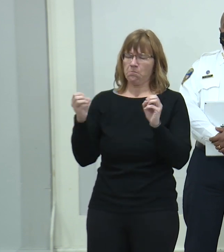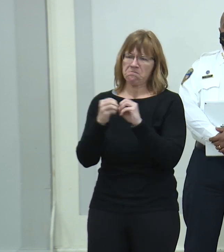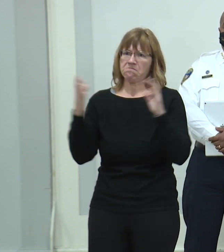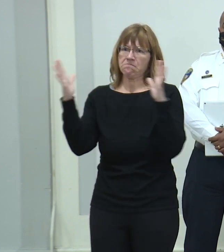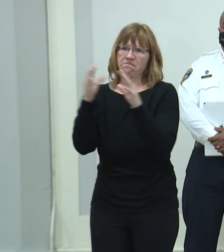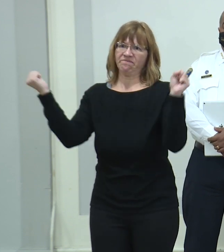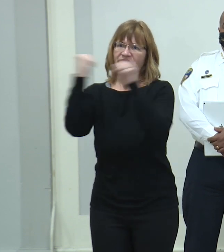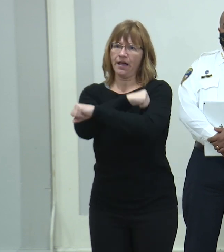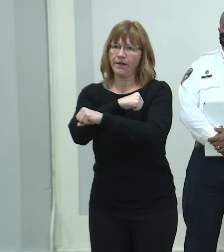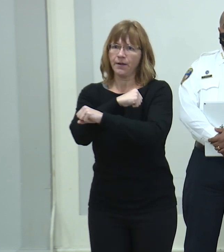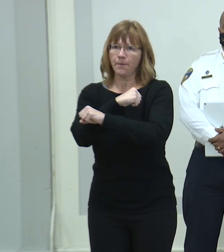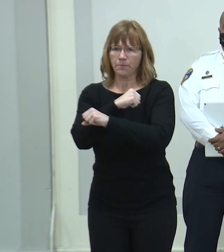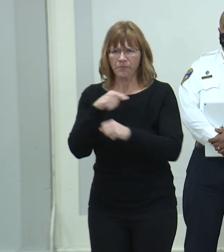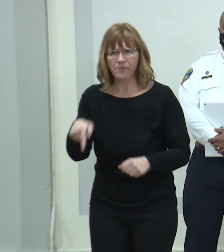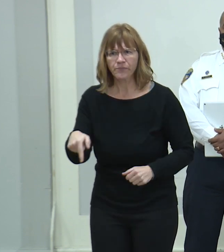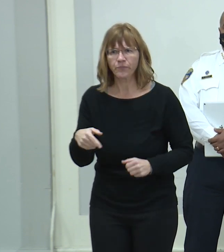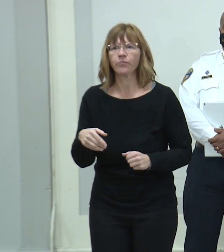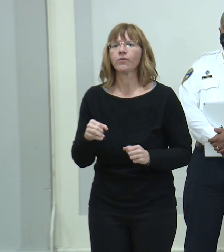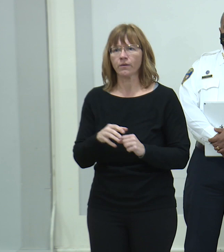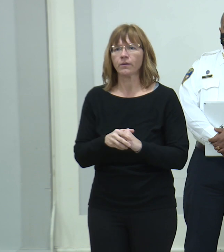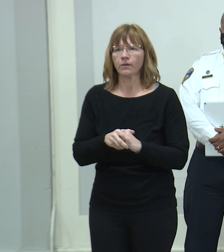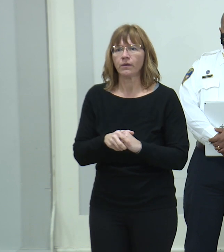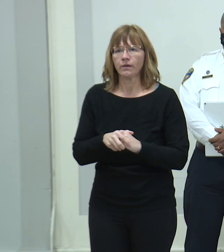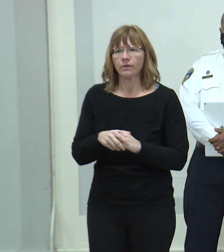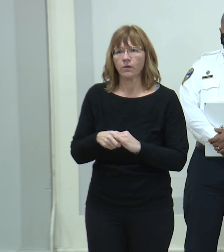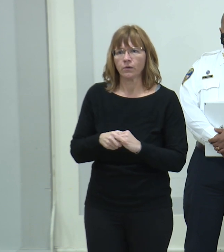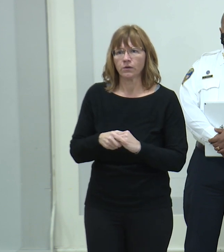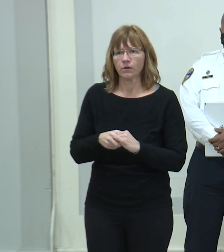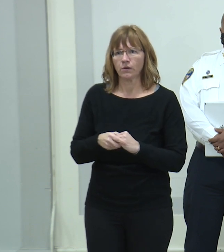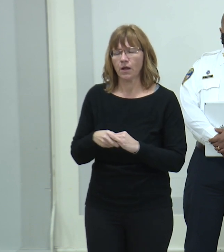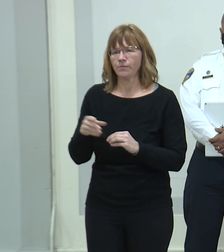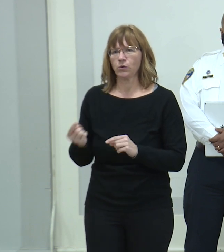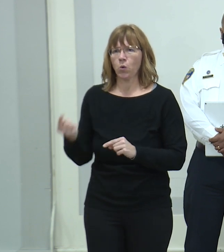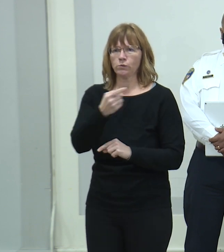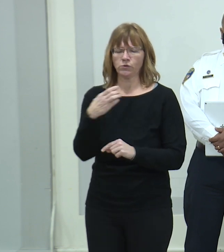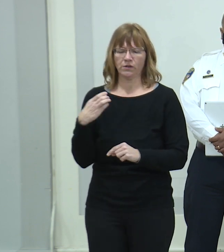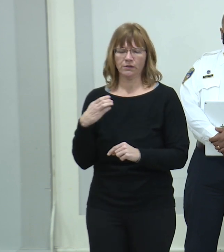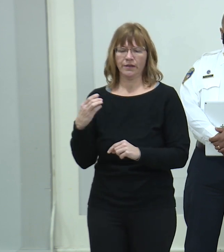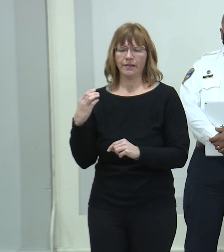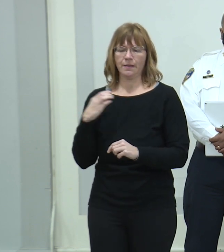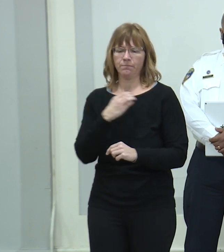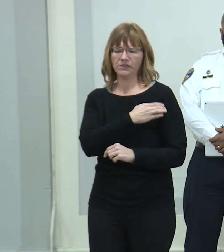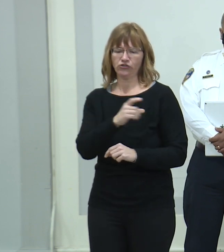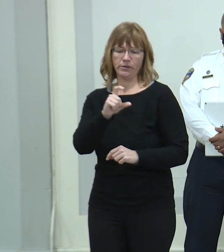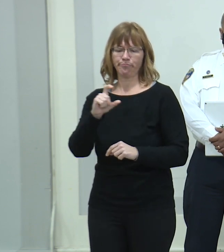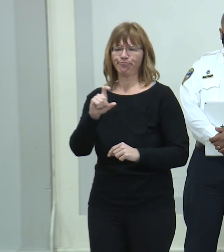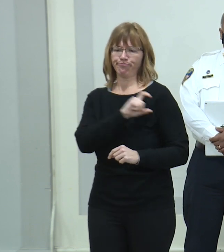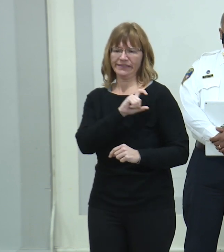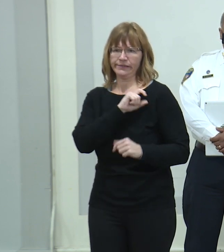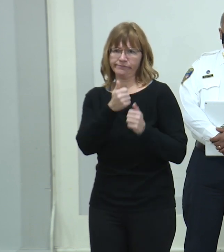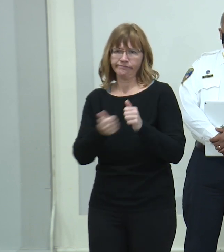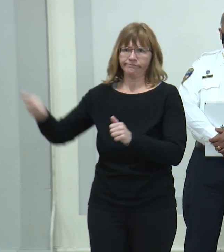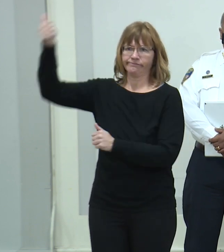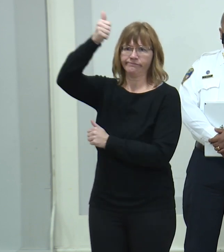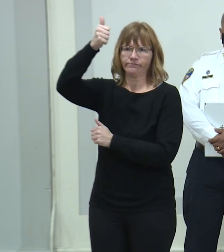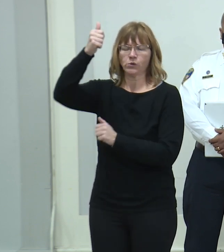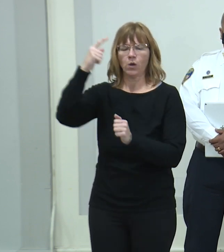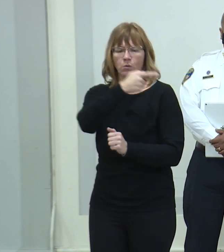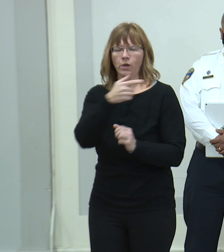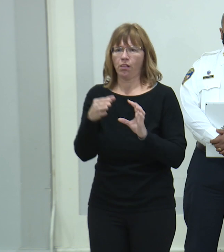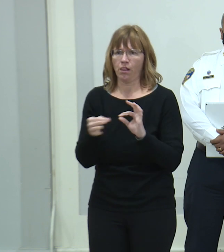year. I'm going to give the commissioner a second to come up, but I think I want to say this again, that we cannot accept